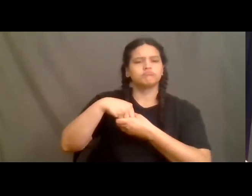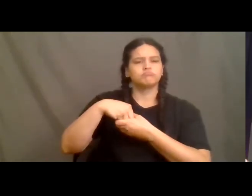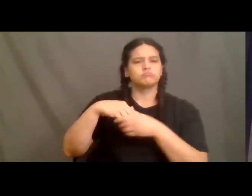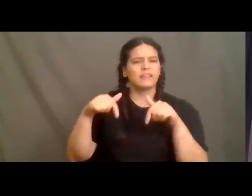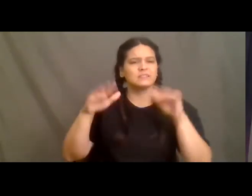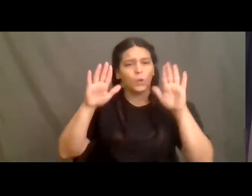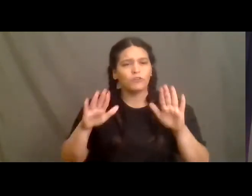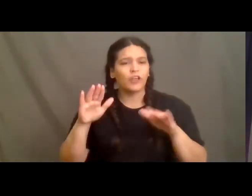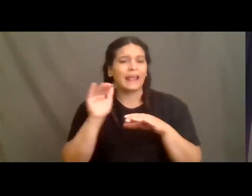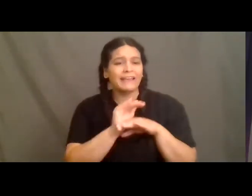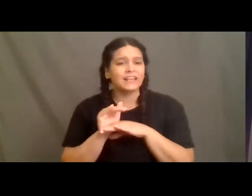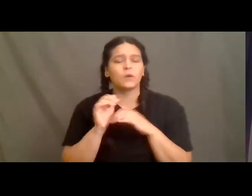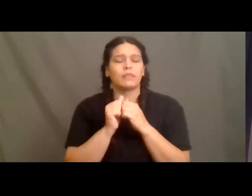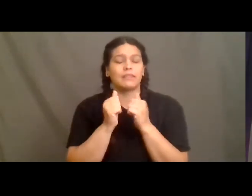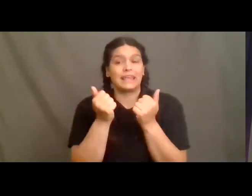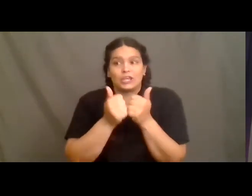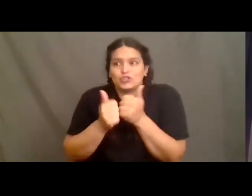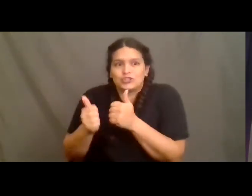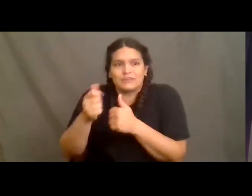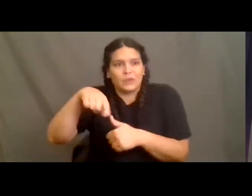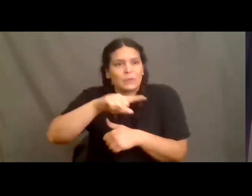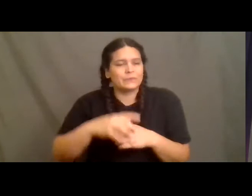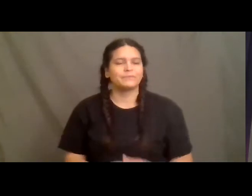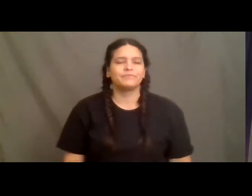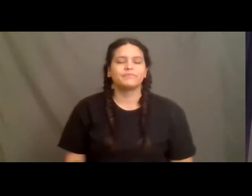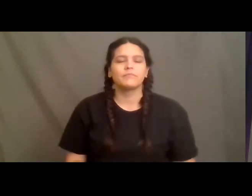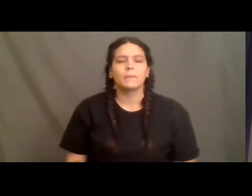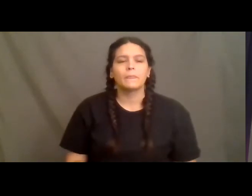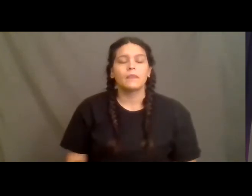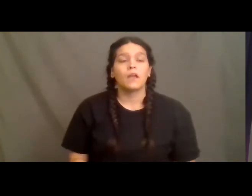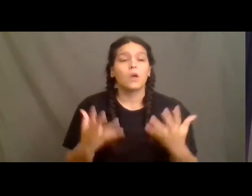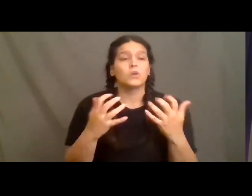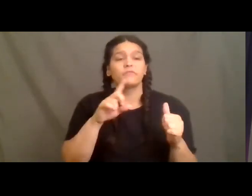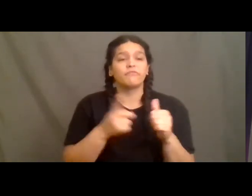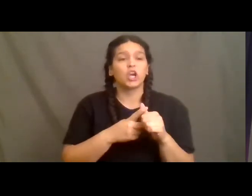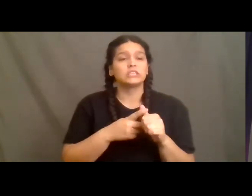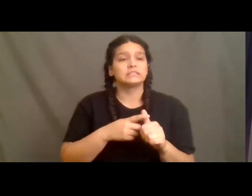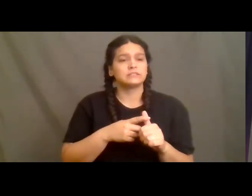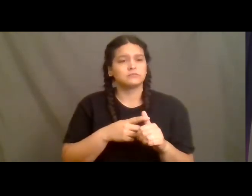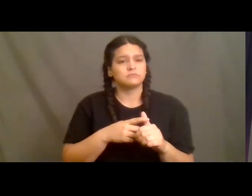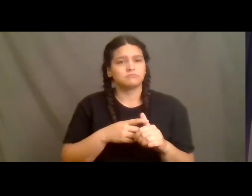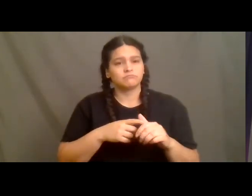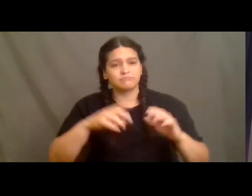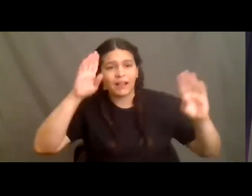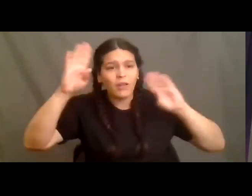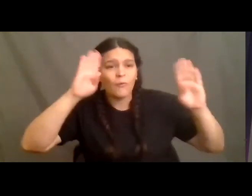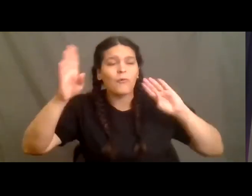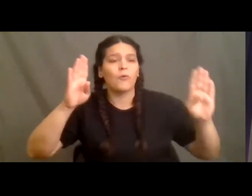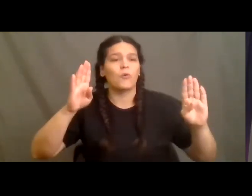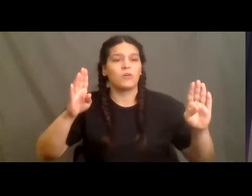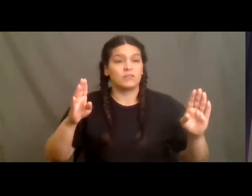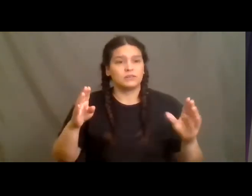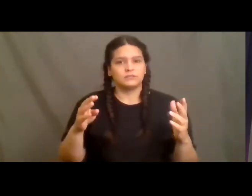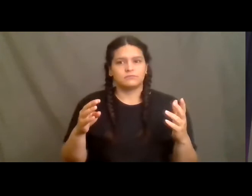this wonderful evening with each and every one of you. I would like to first introduce myself to you in the Navajo